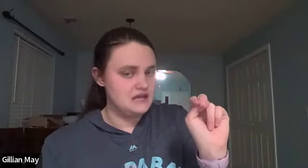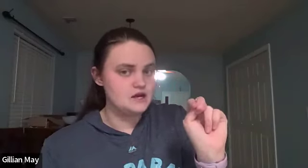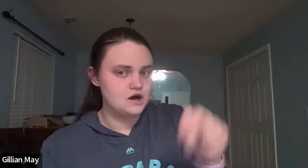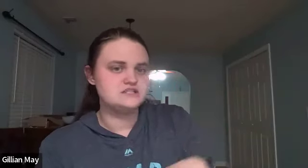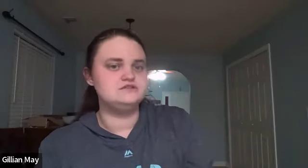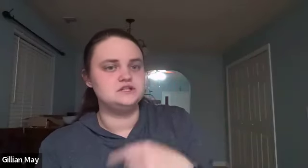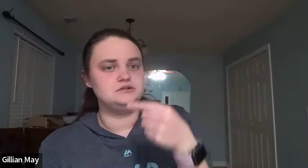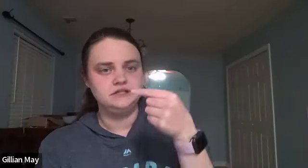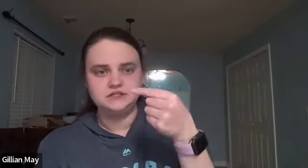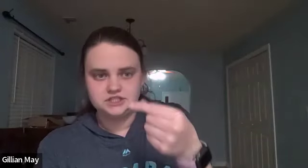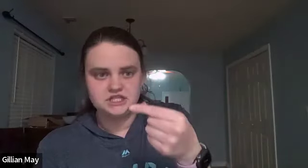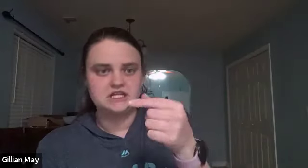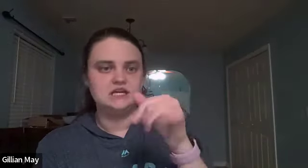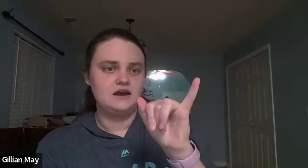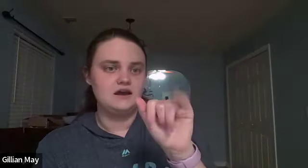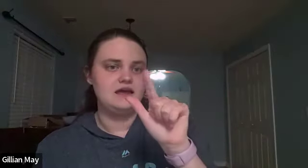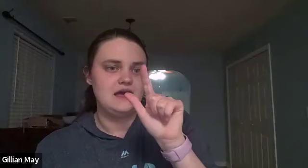can also do